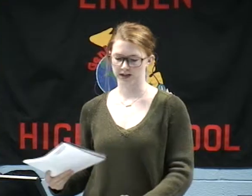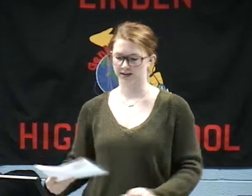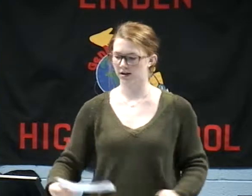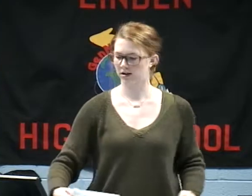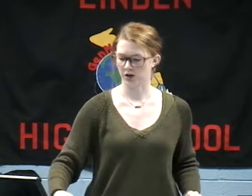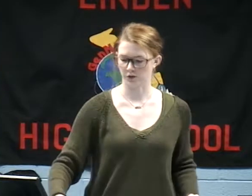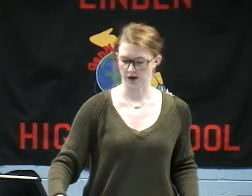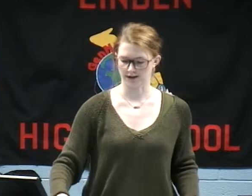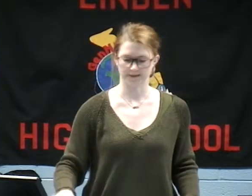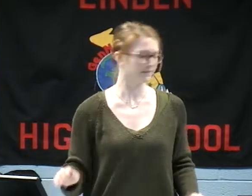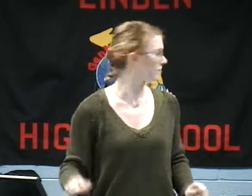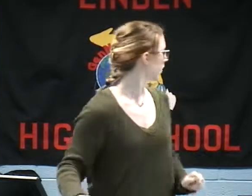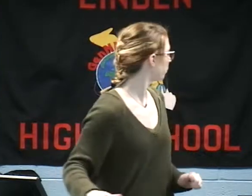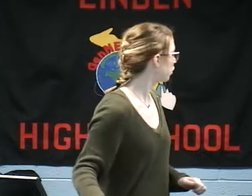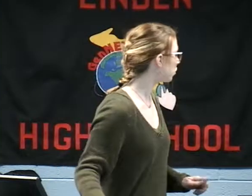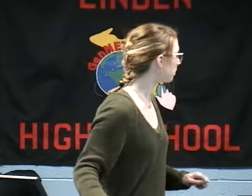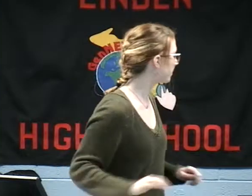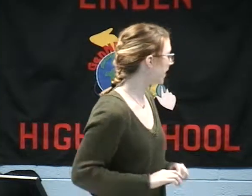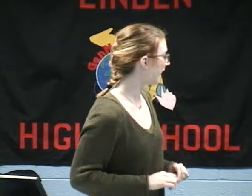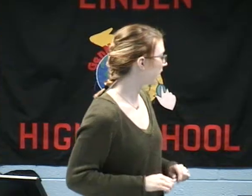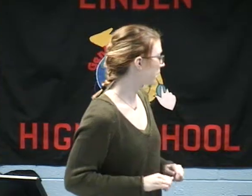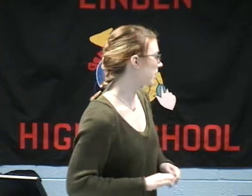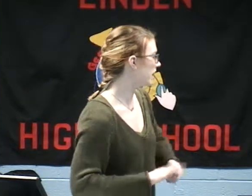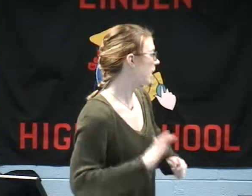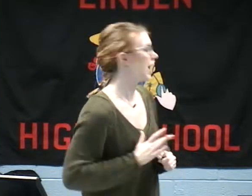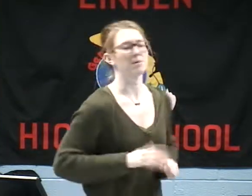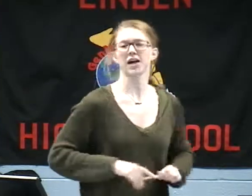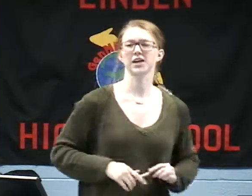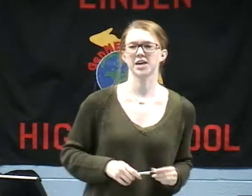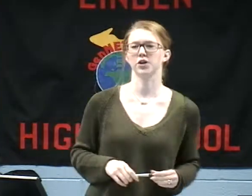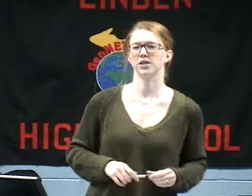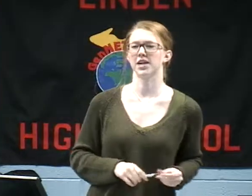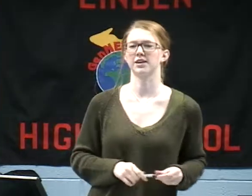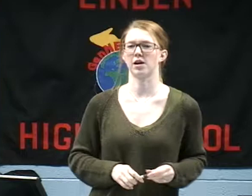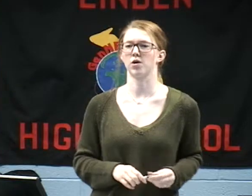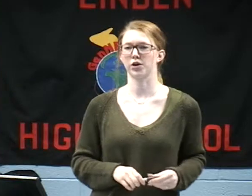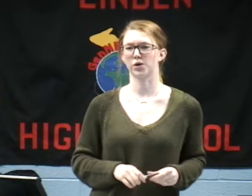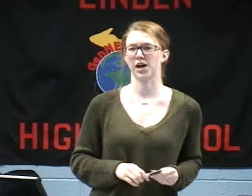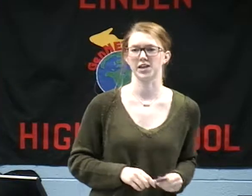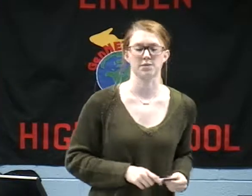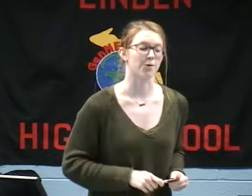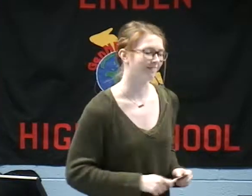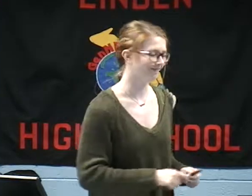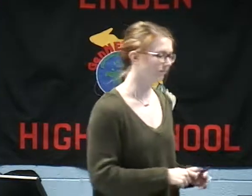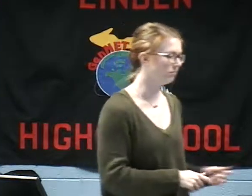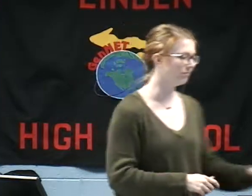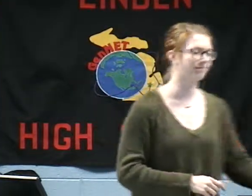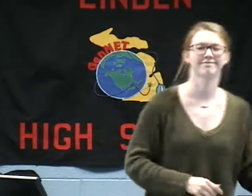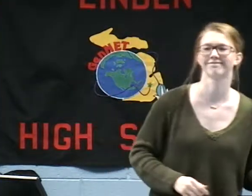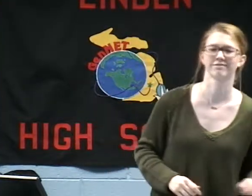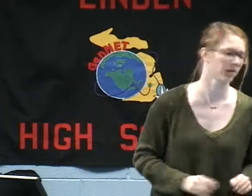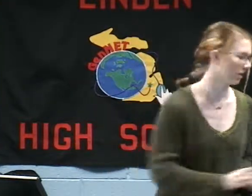this unit, which you will be signing for me. I'm not going to tell you the date because I want you to work on it tomorrow.